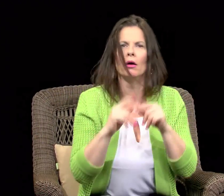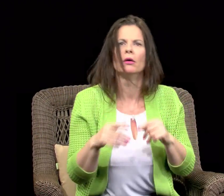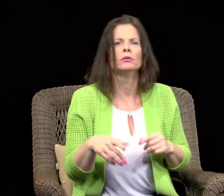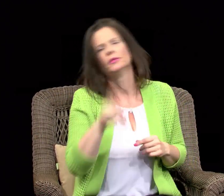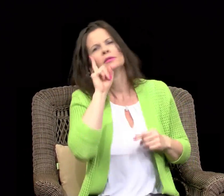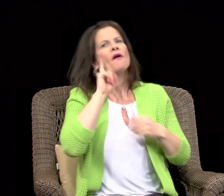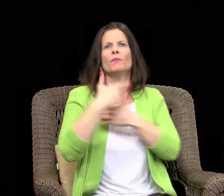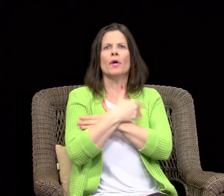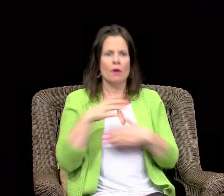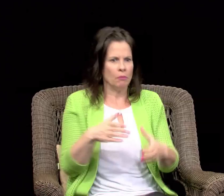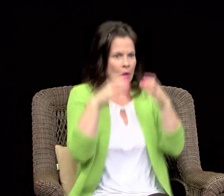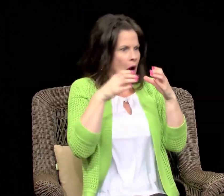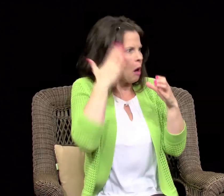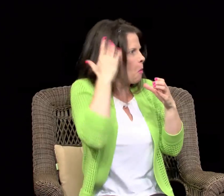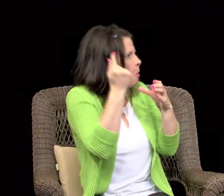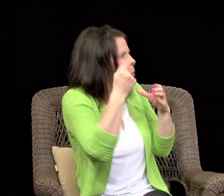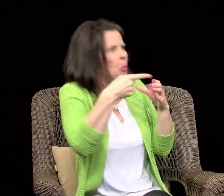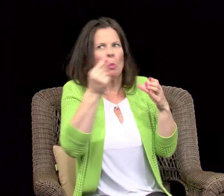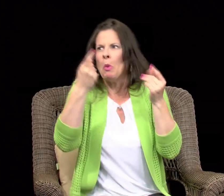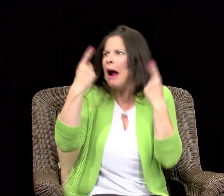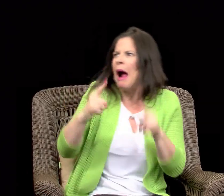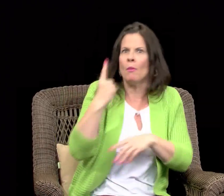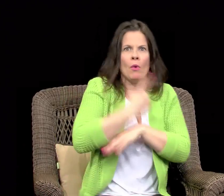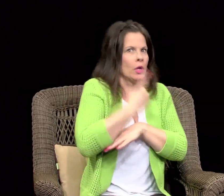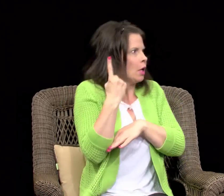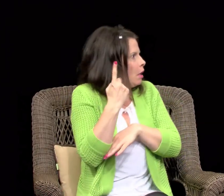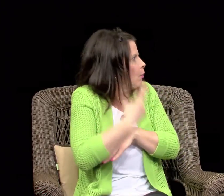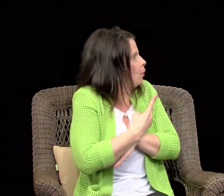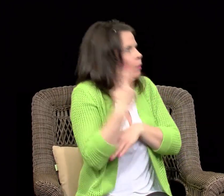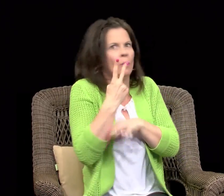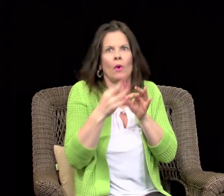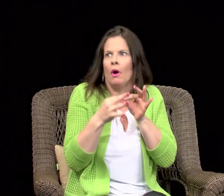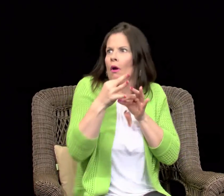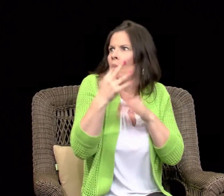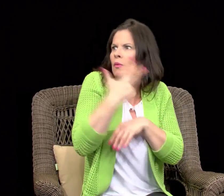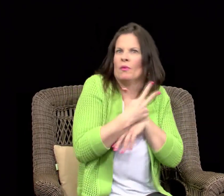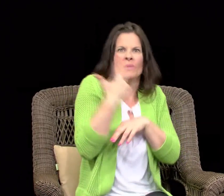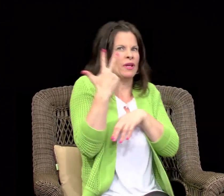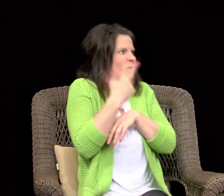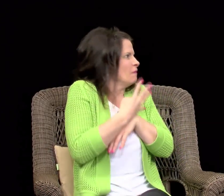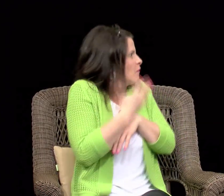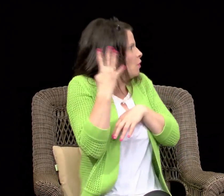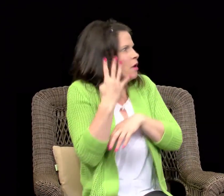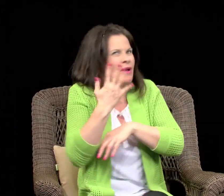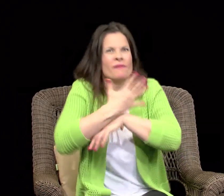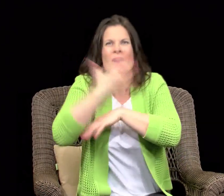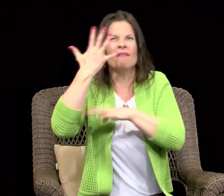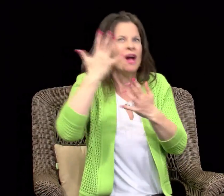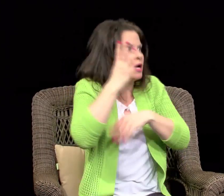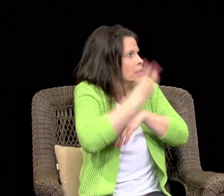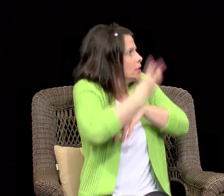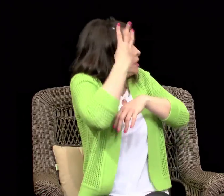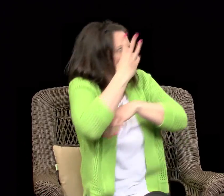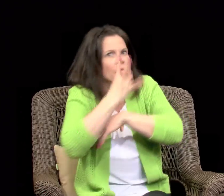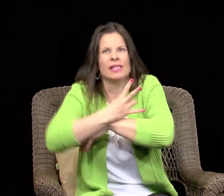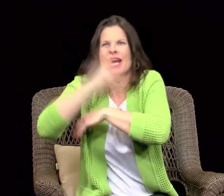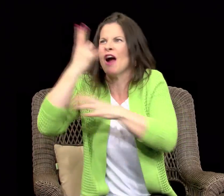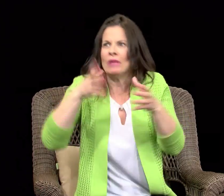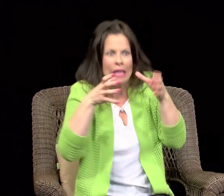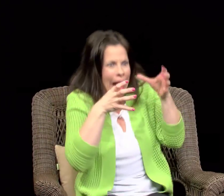can hear all the sounds. Deaf babies with hearing parents, the parents don't know what to do. Days and days and days go